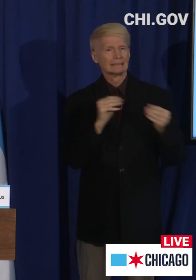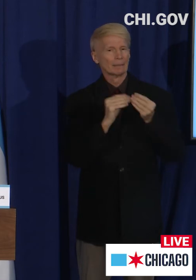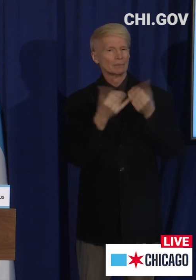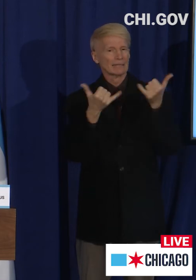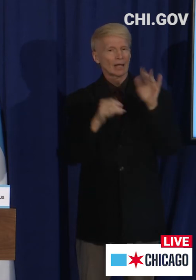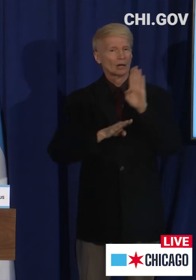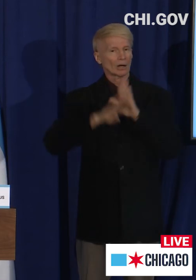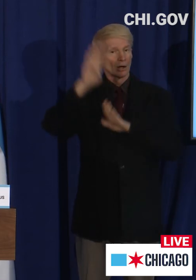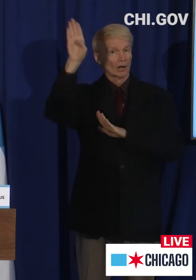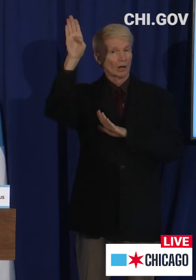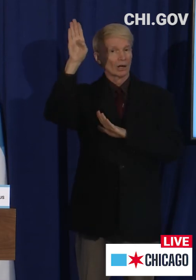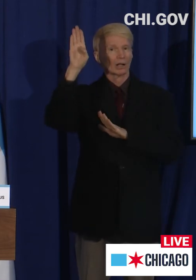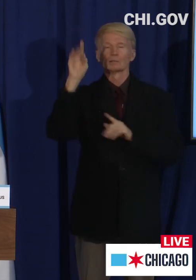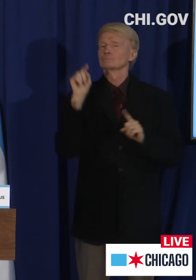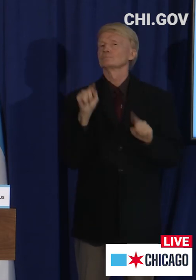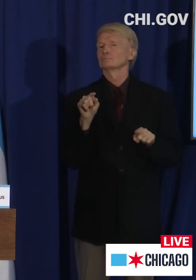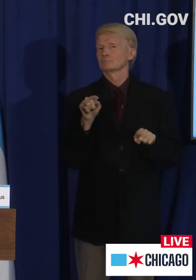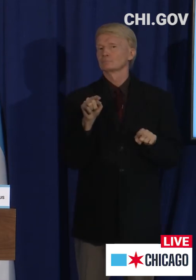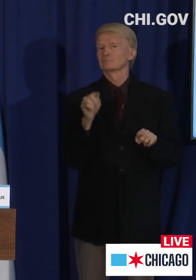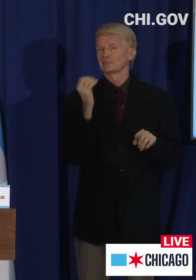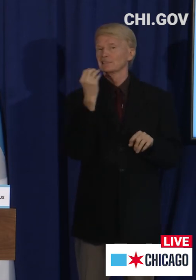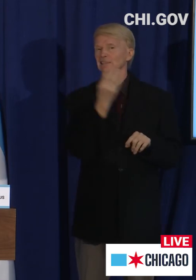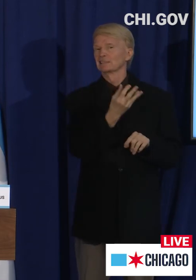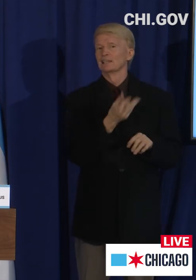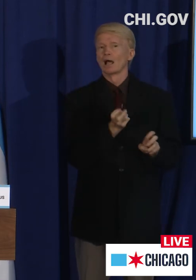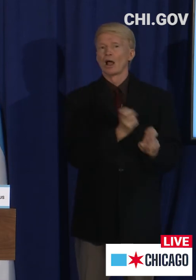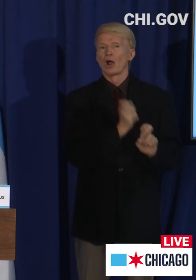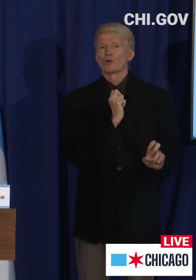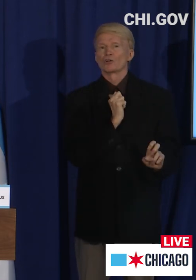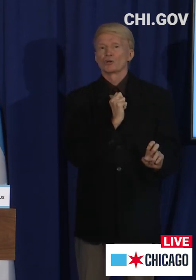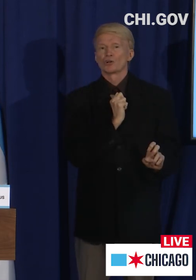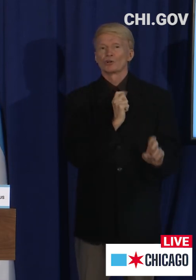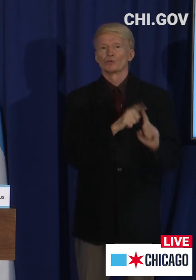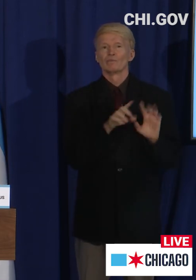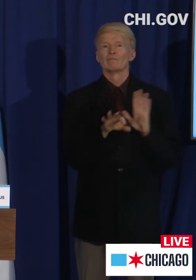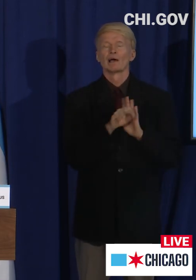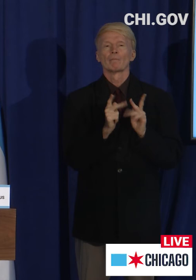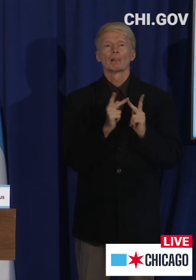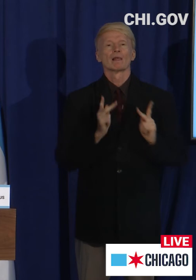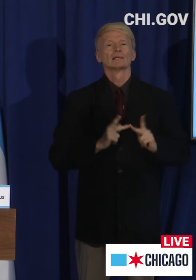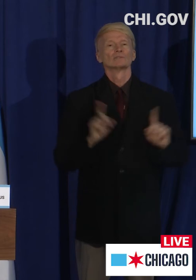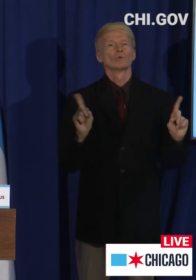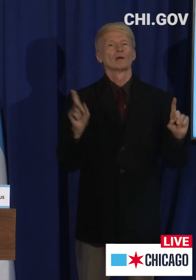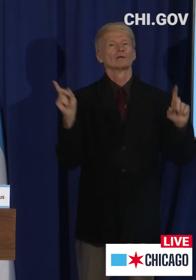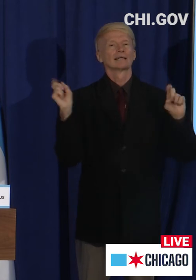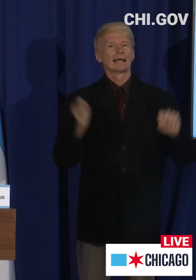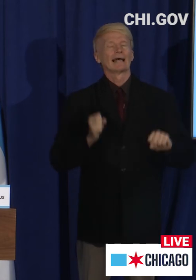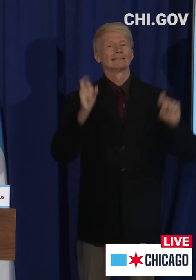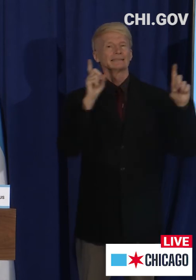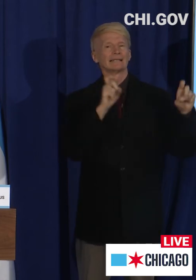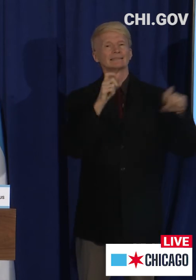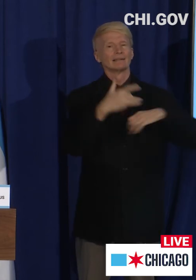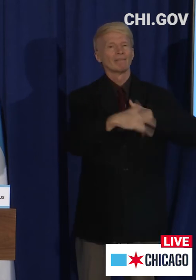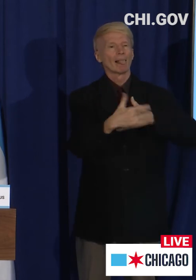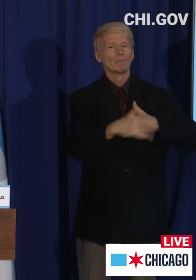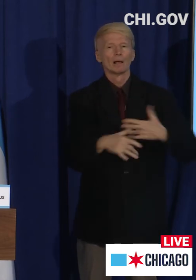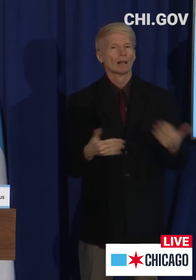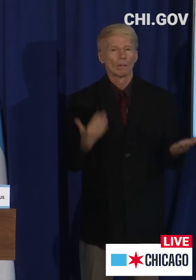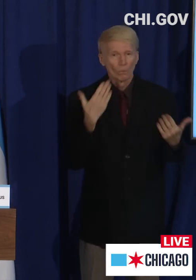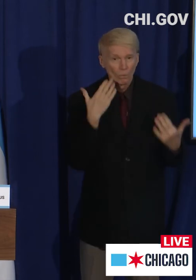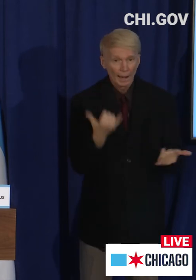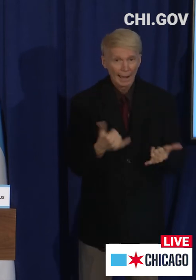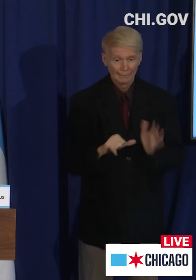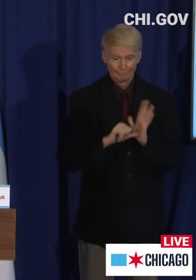cases, it is going to be harder and harder to be finding a test. And I cannot say strongly enough that the number